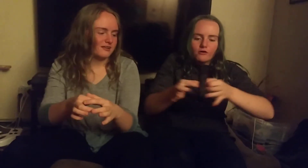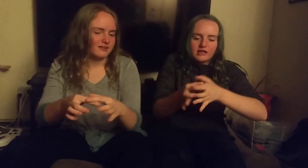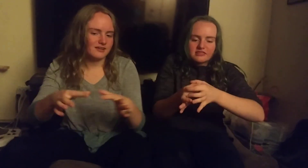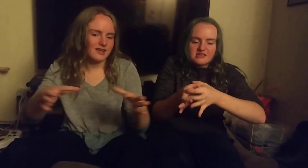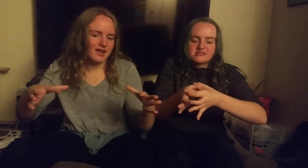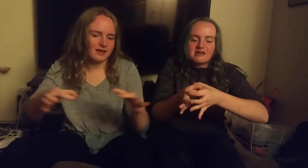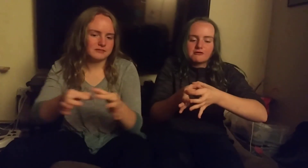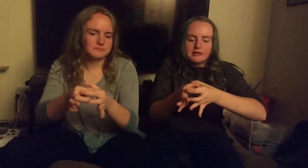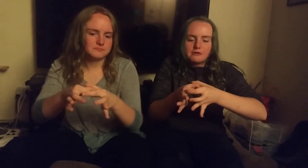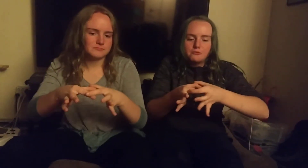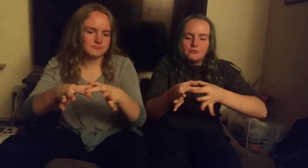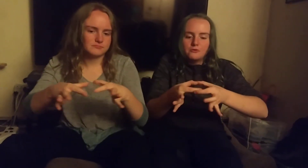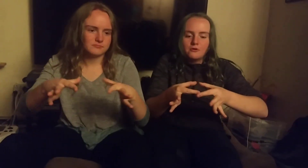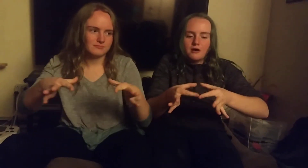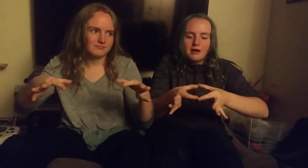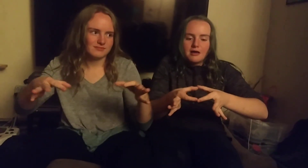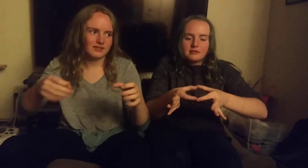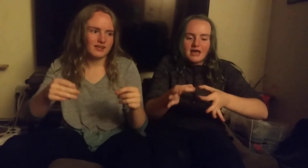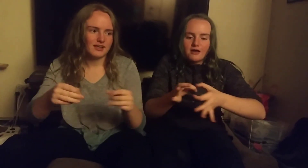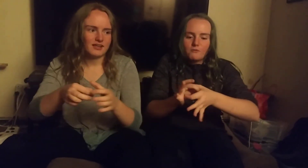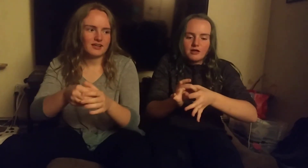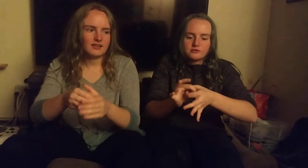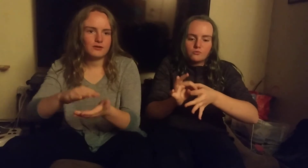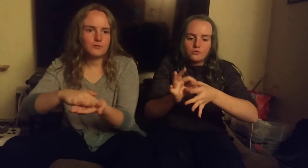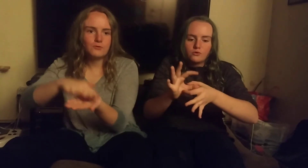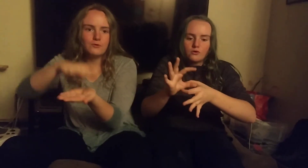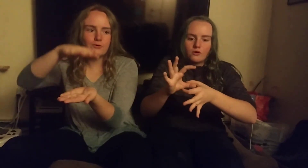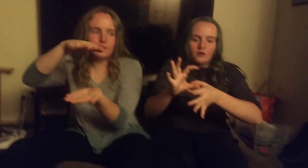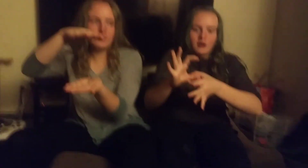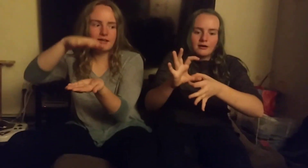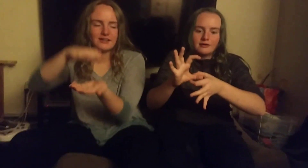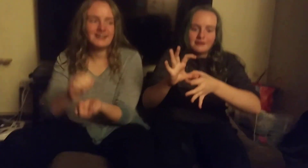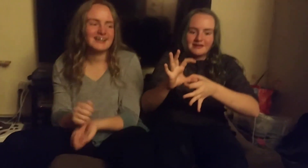this, instead of going like whoo, they went whoo.